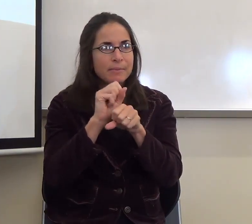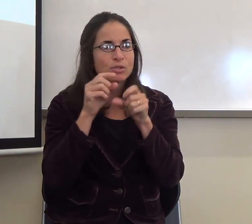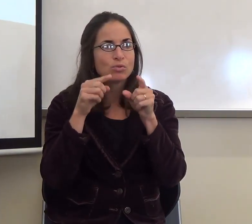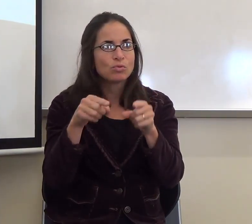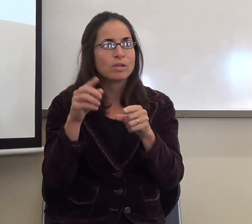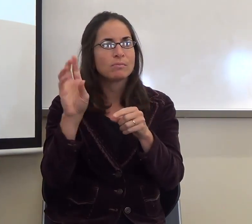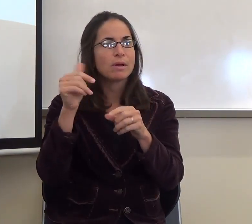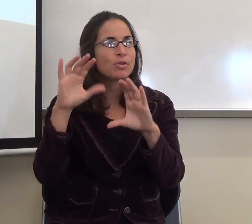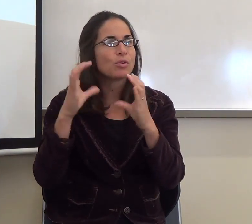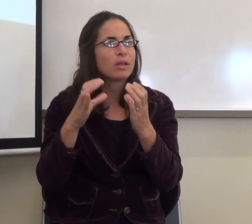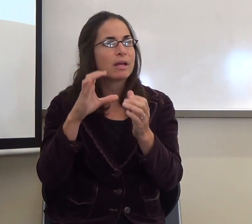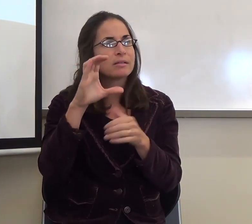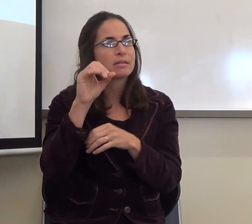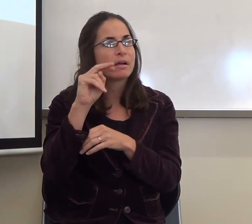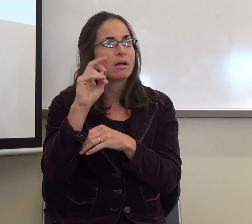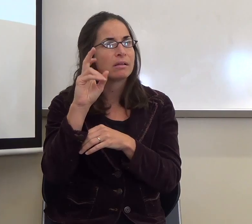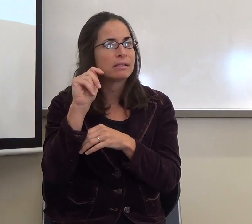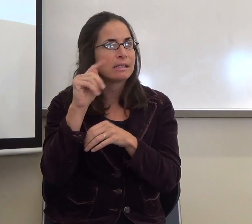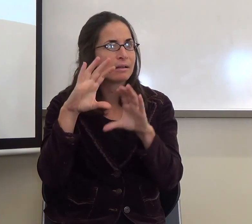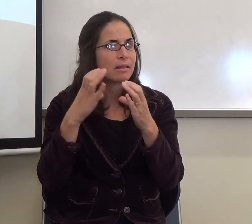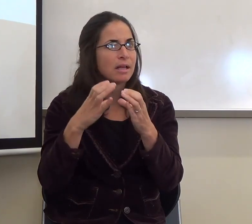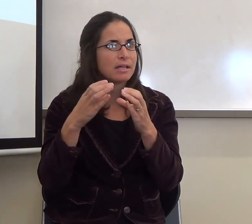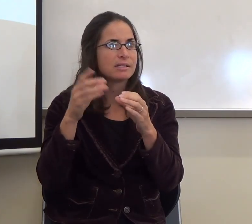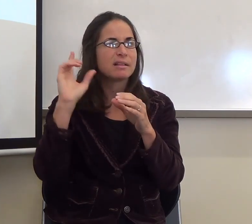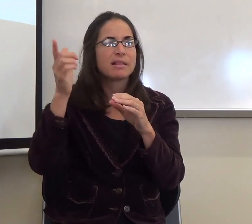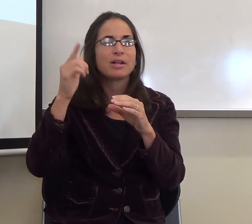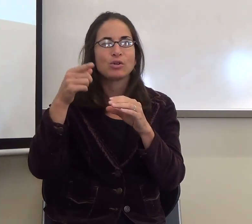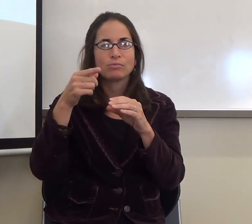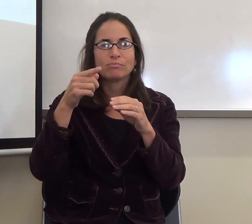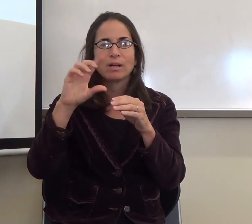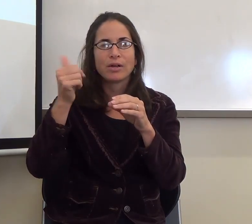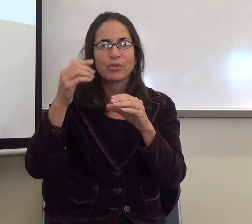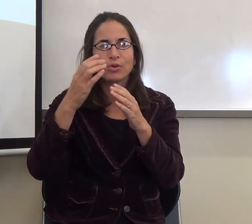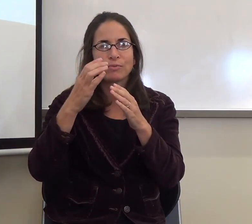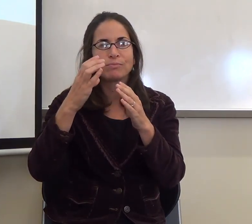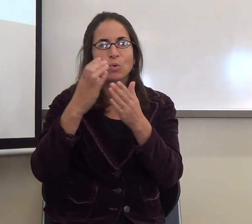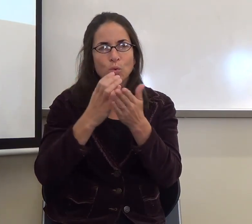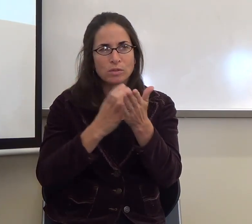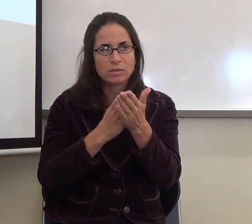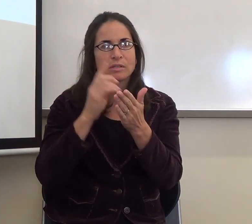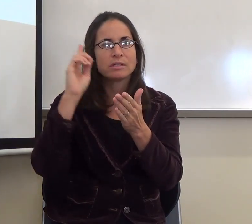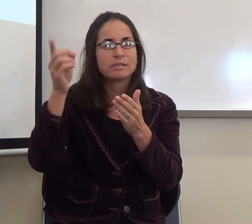classes, okay, after you get out of this class or whenever, and you come to